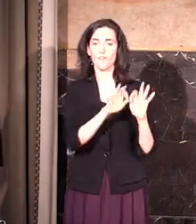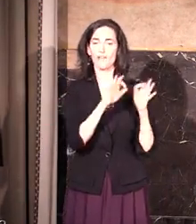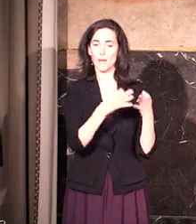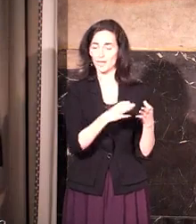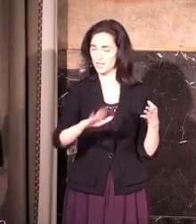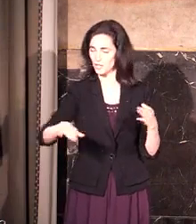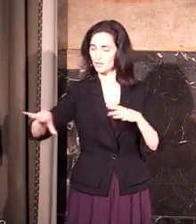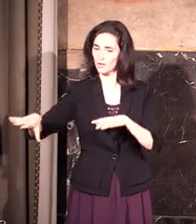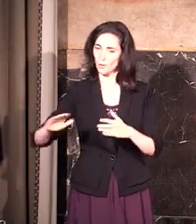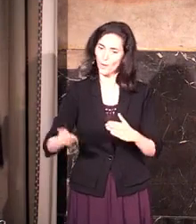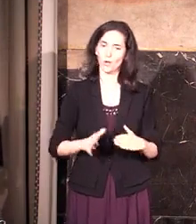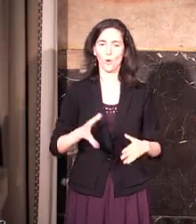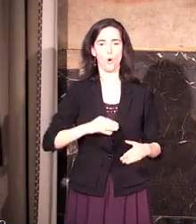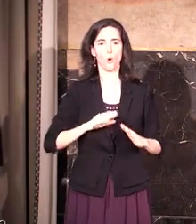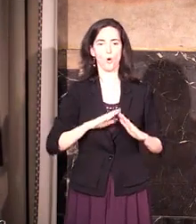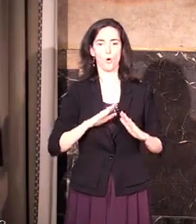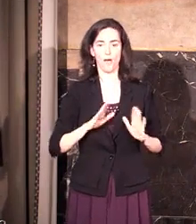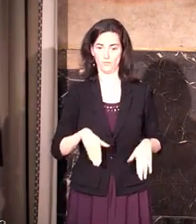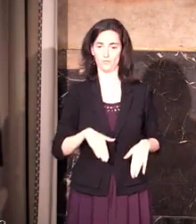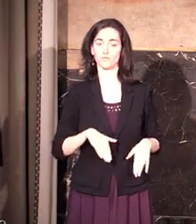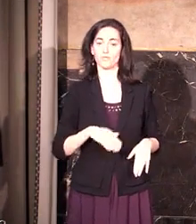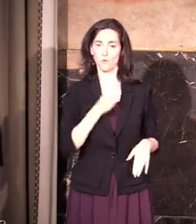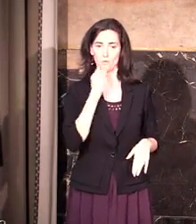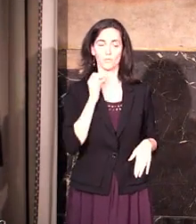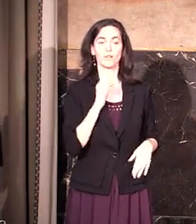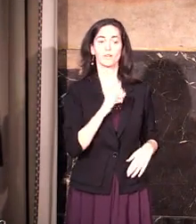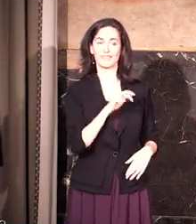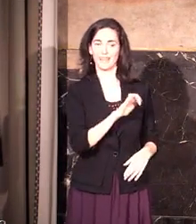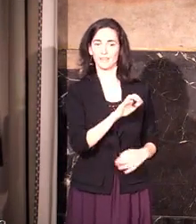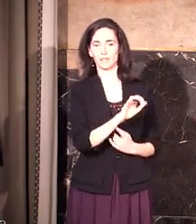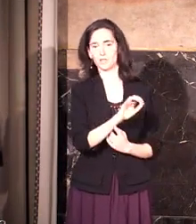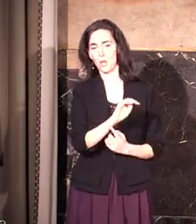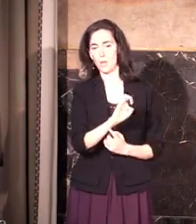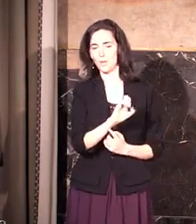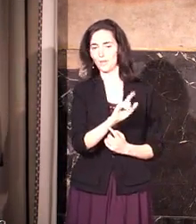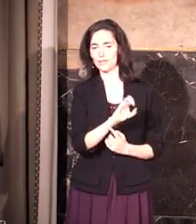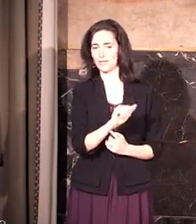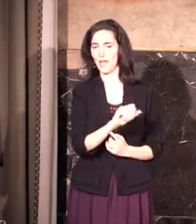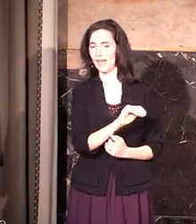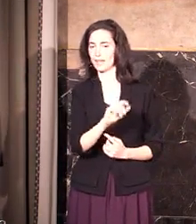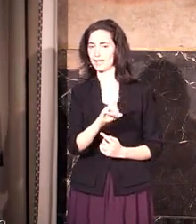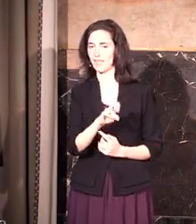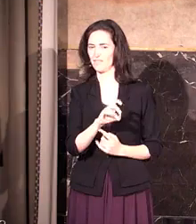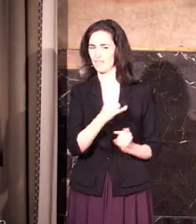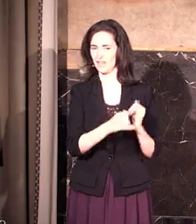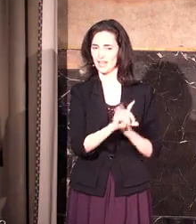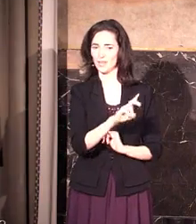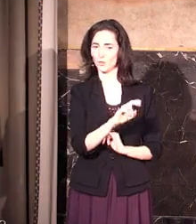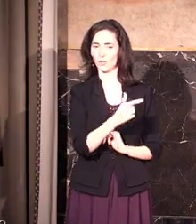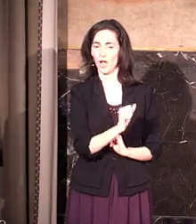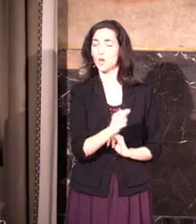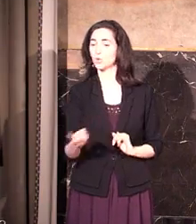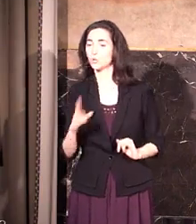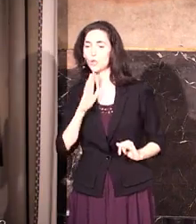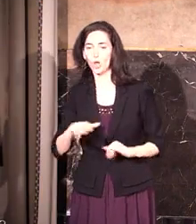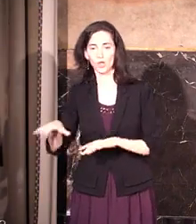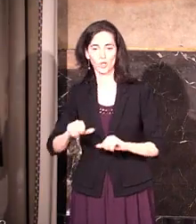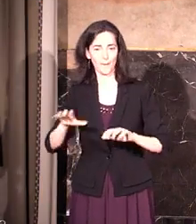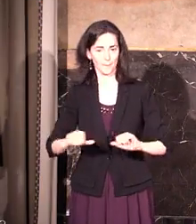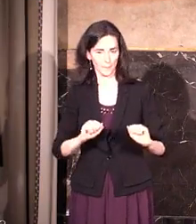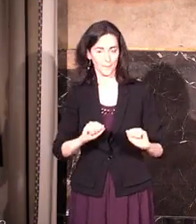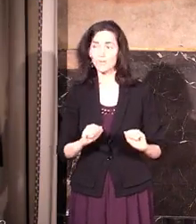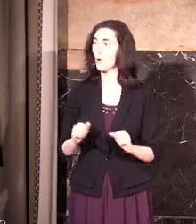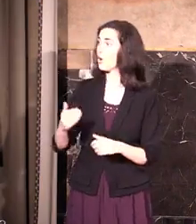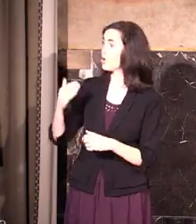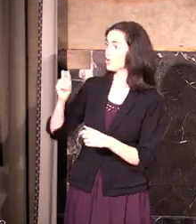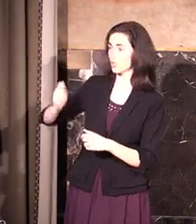homes, including Melissa and David Dugas, who adopted 2 daughters. And I want to thank the judge for finding a creative way to proceed